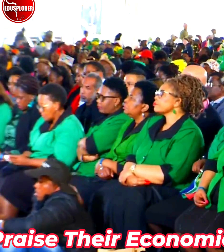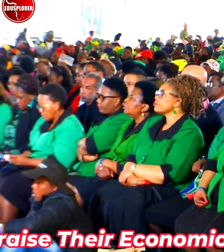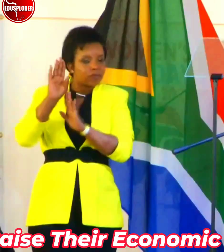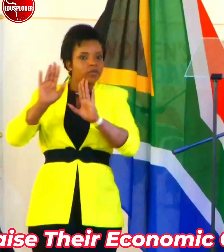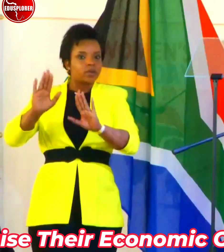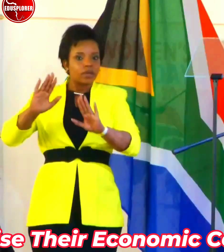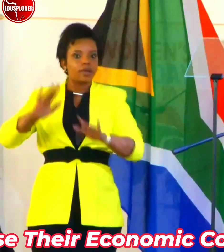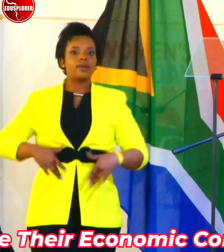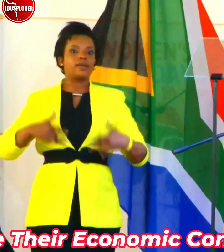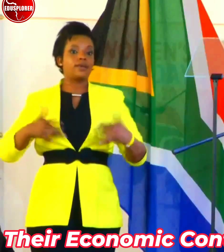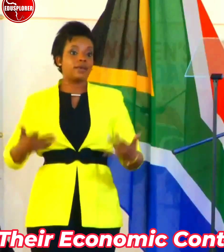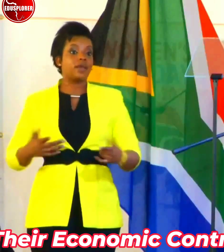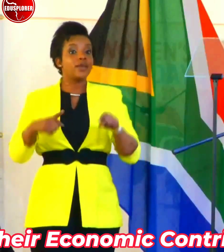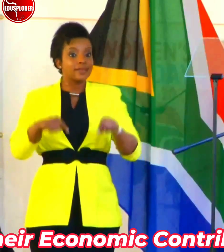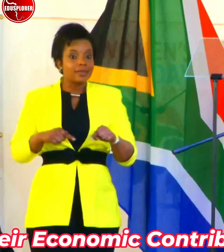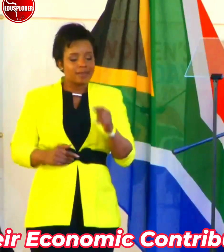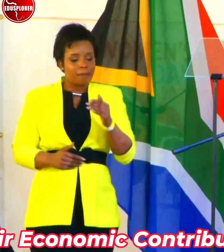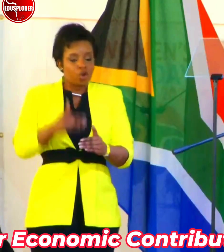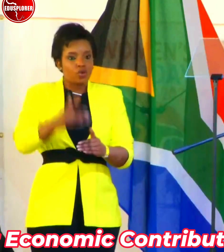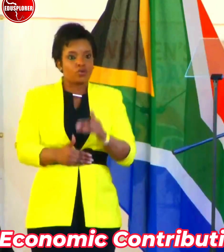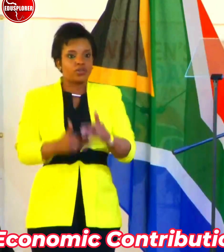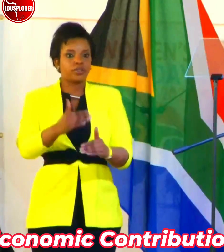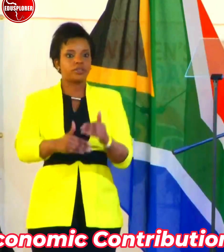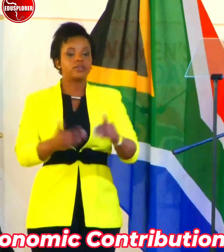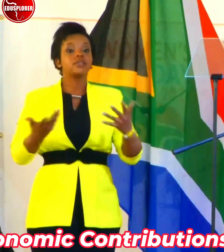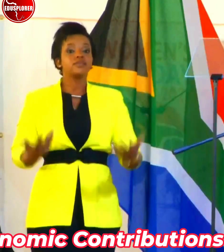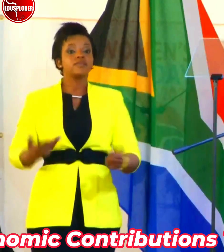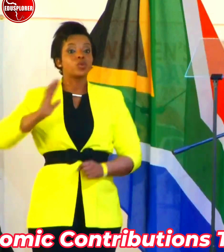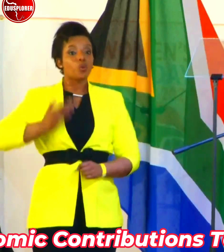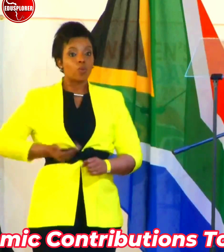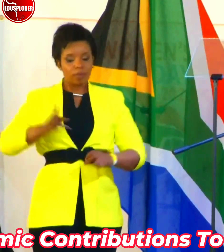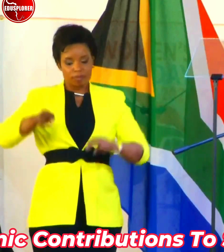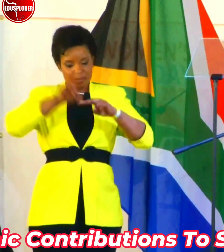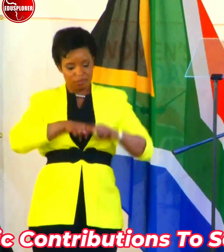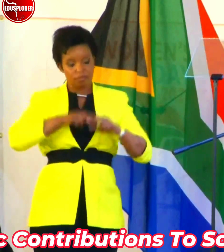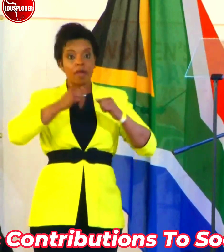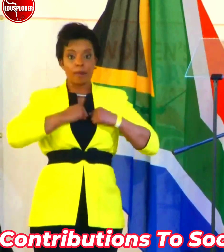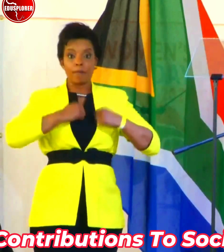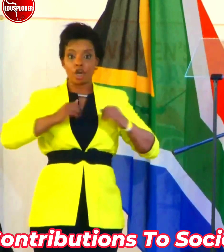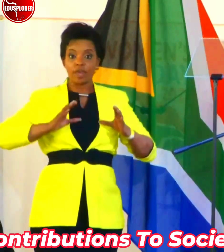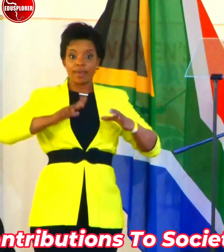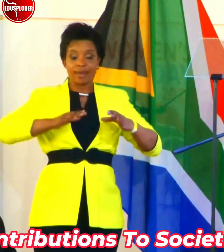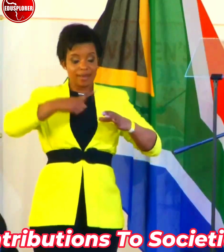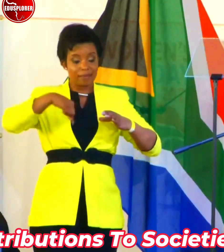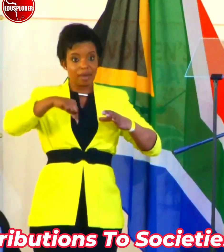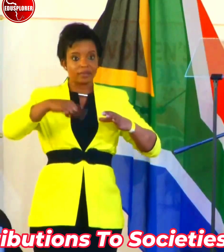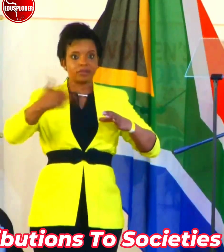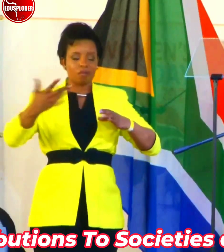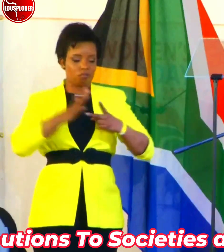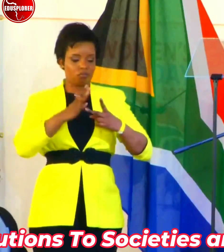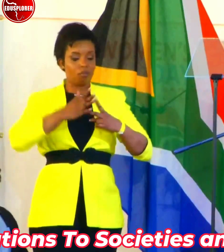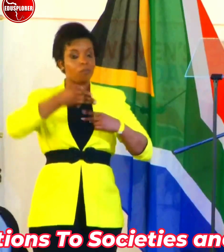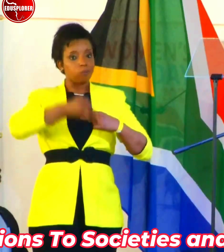is a process that the women who sit in my cabinet, that the women who sit in our parliament,